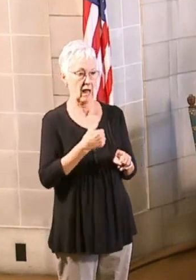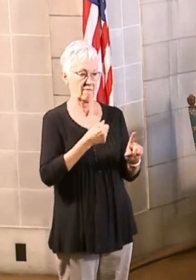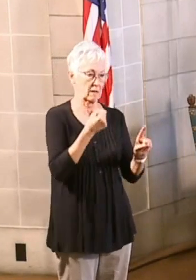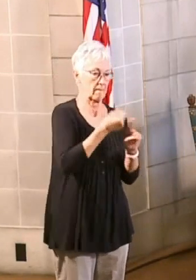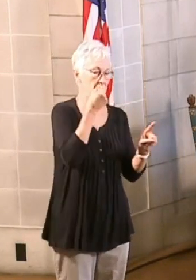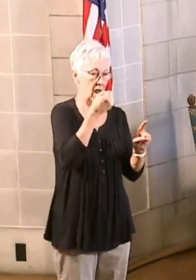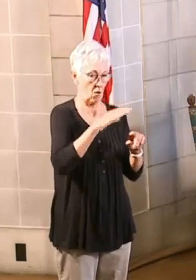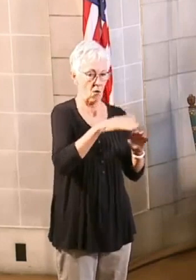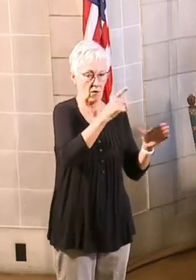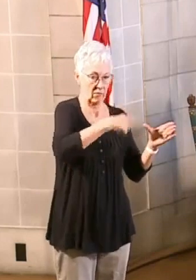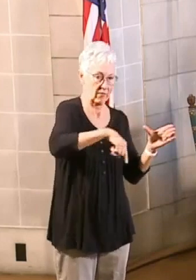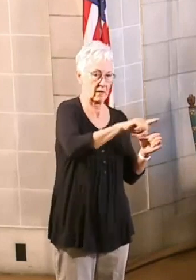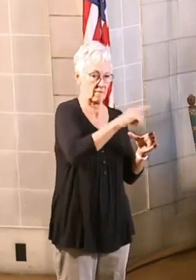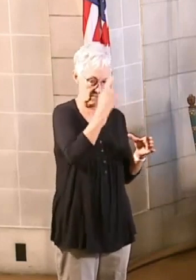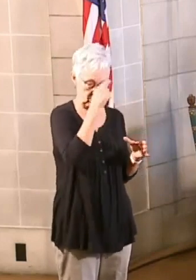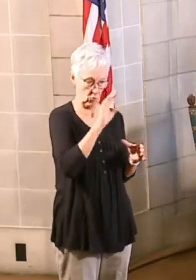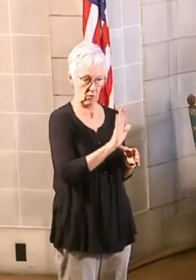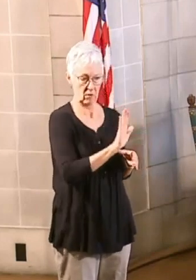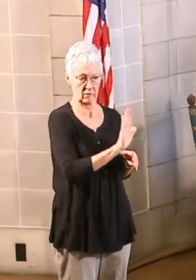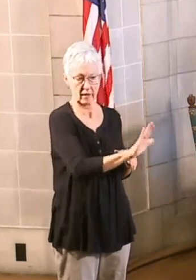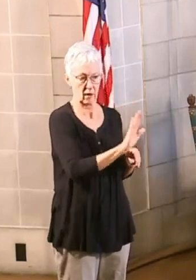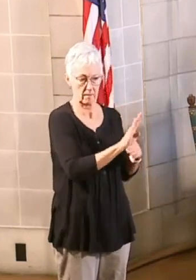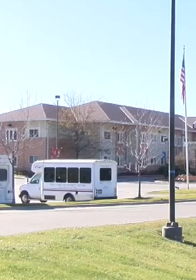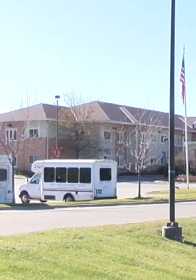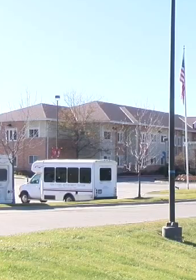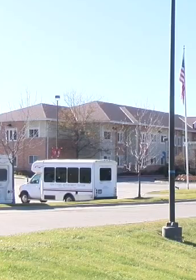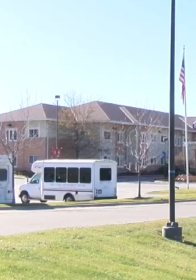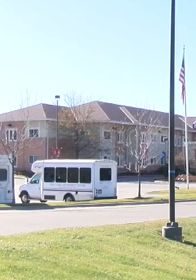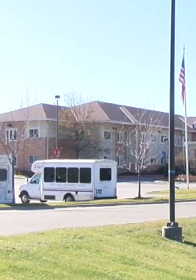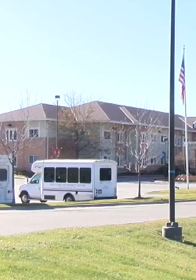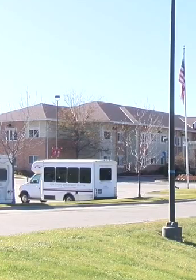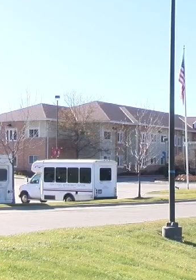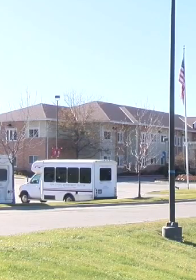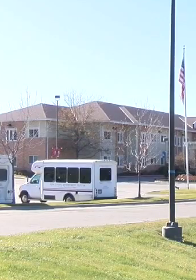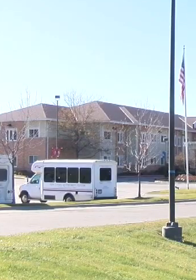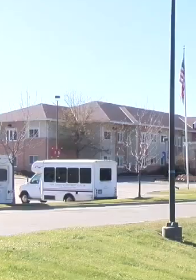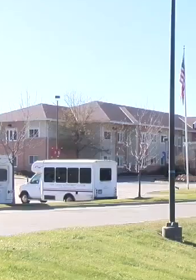for business operations to have survivability attached to them. John Kepper, 3 News Now.